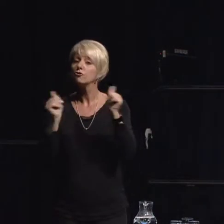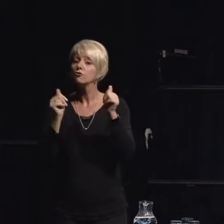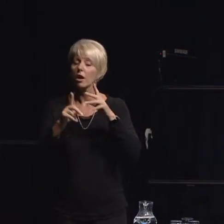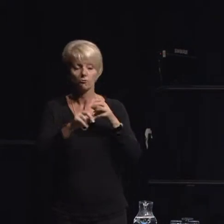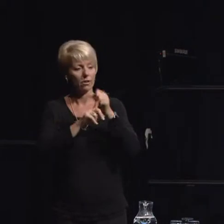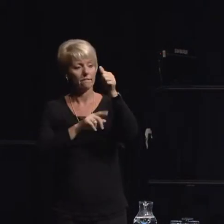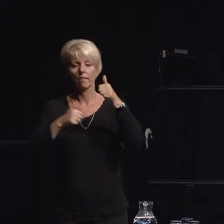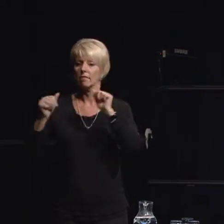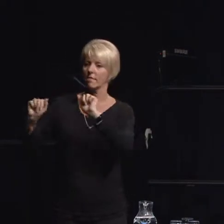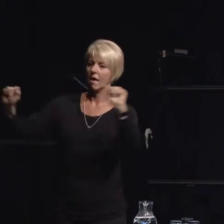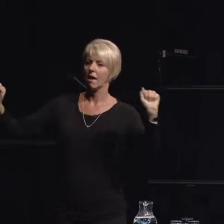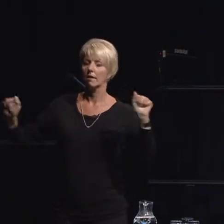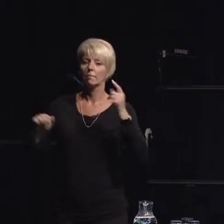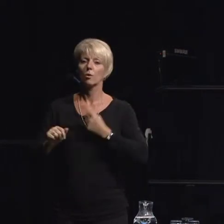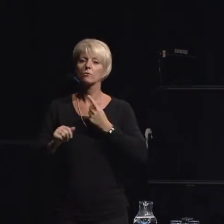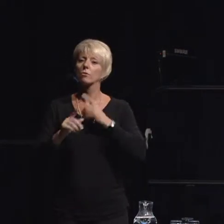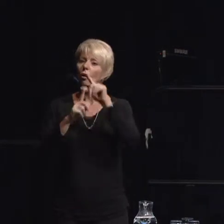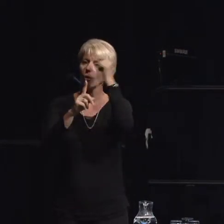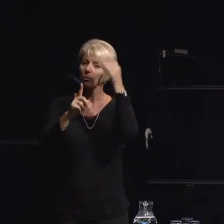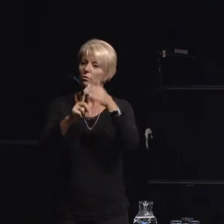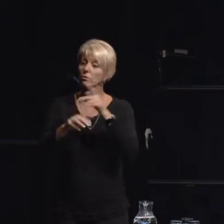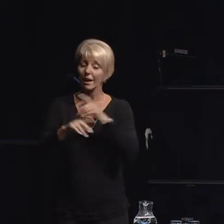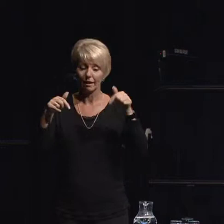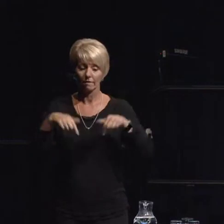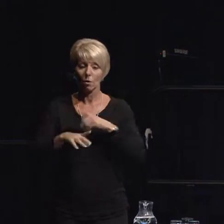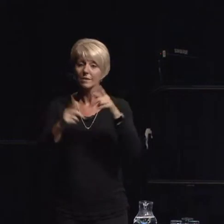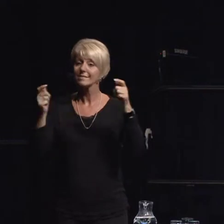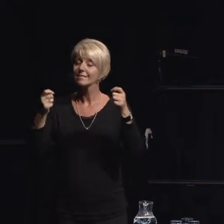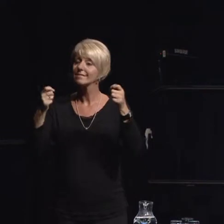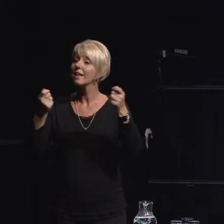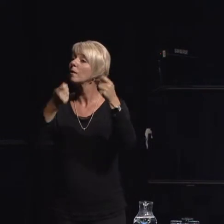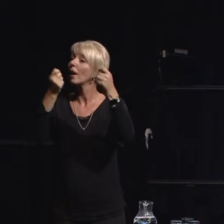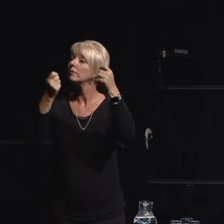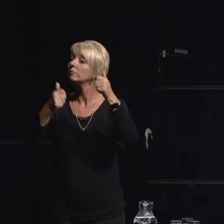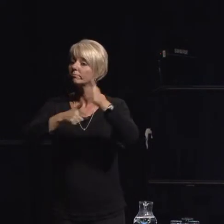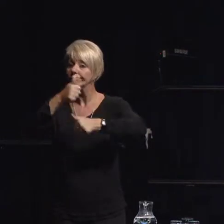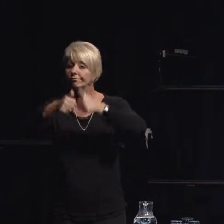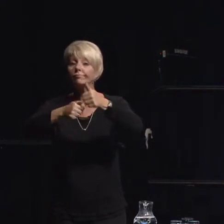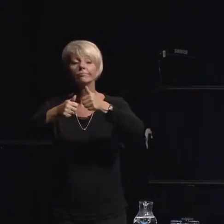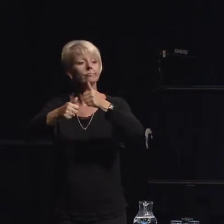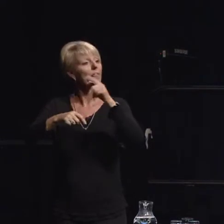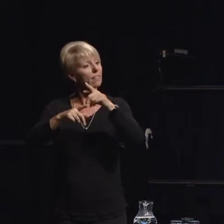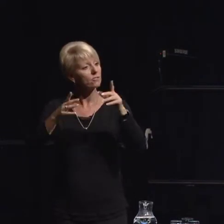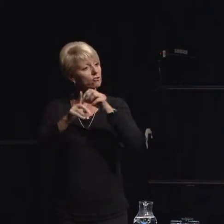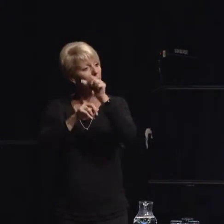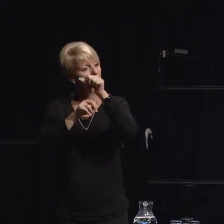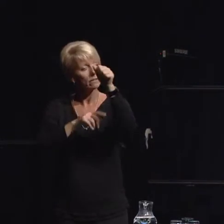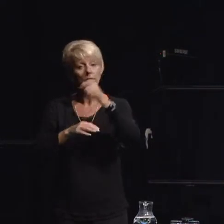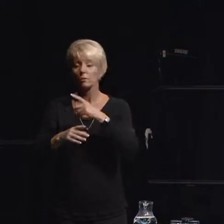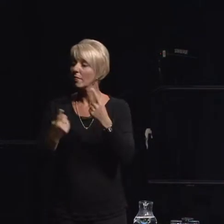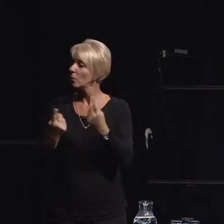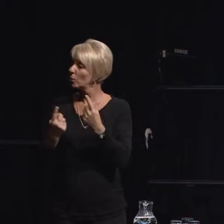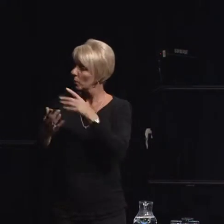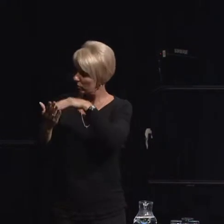goal. We are here to celebrate that achievement, and it is an honour to share this special occasion with our graduating students.